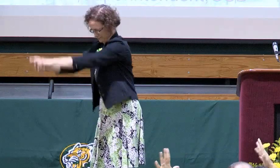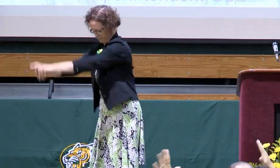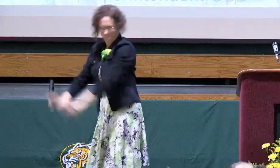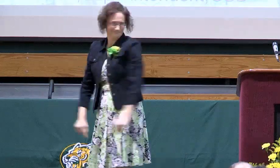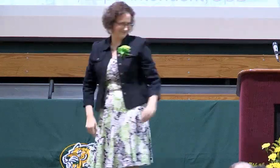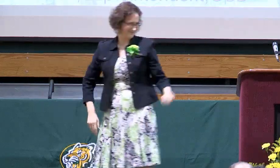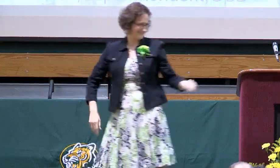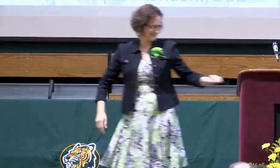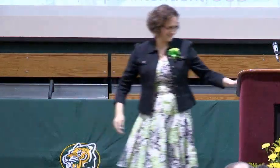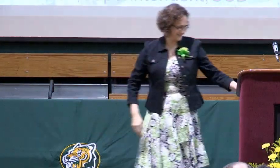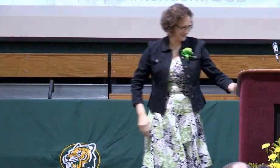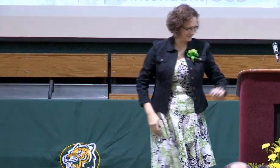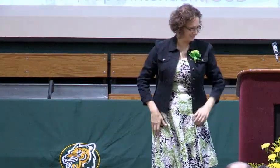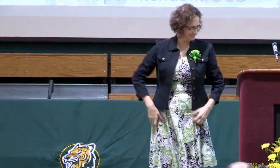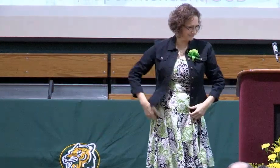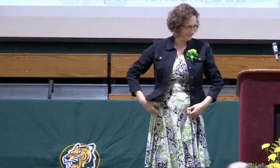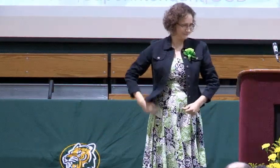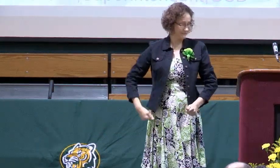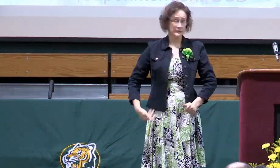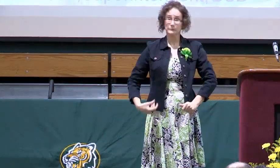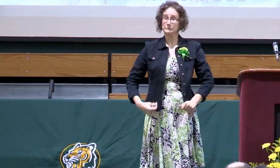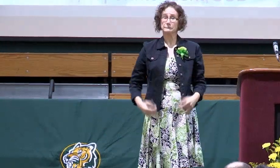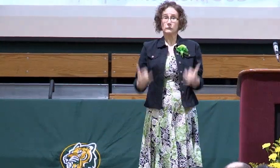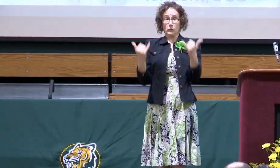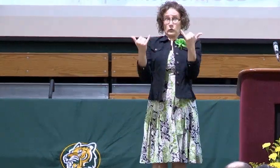Thank you, you may be seated.